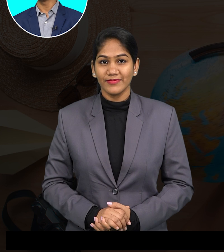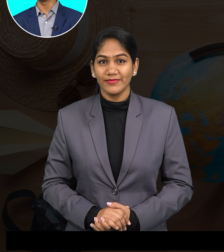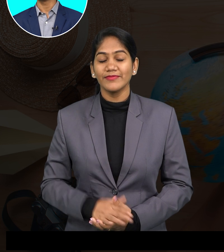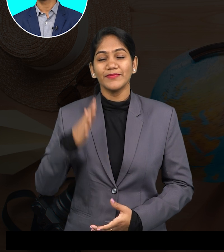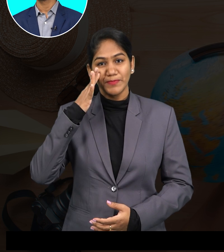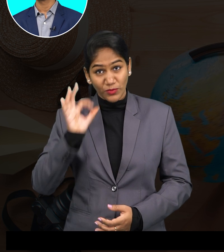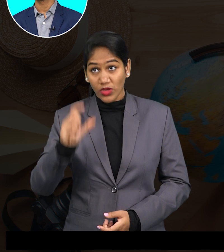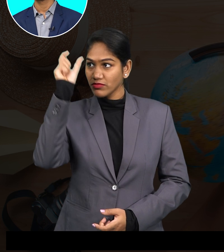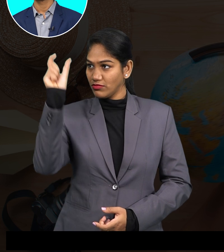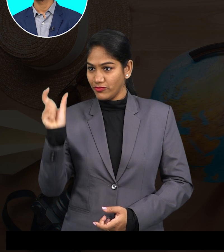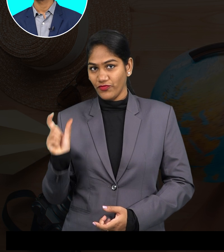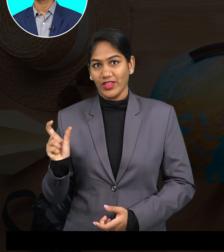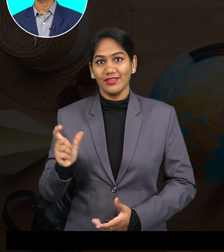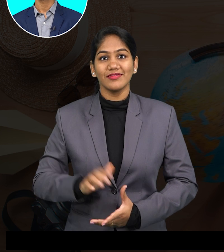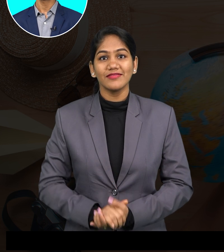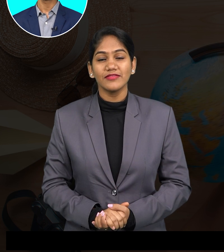Keywords.